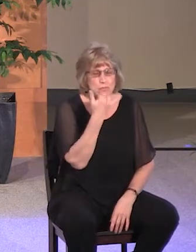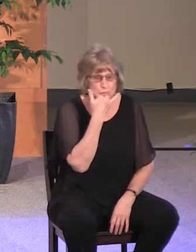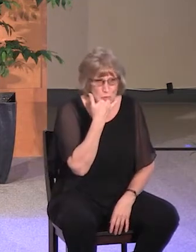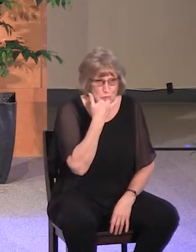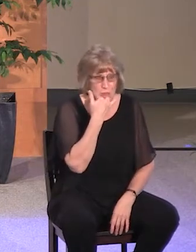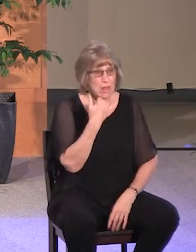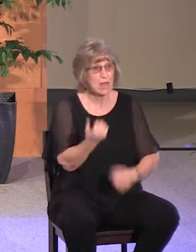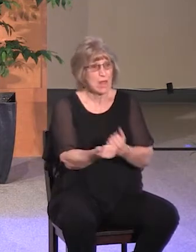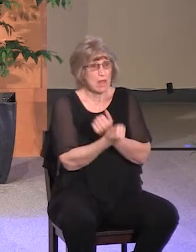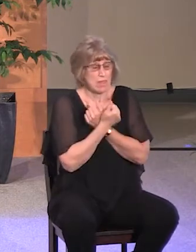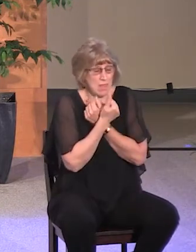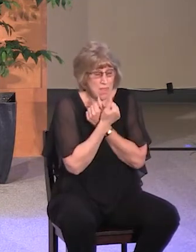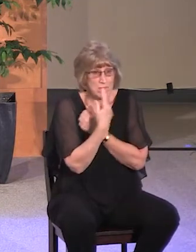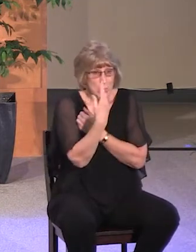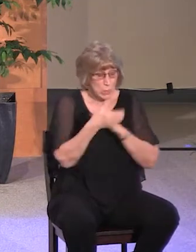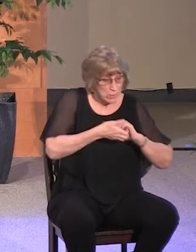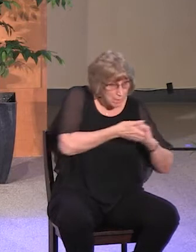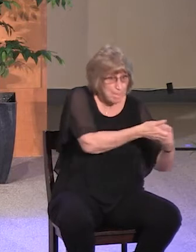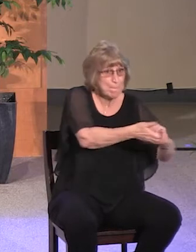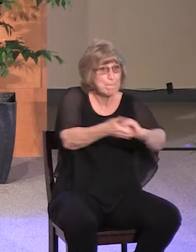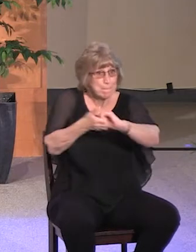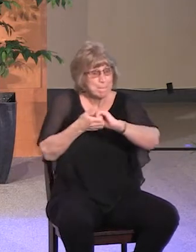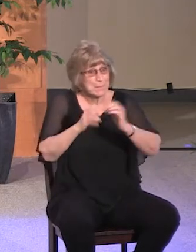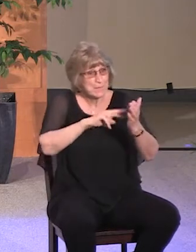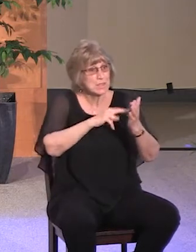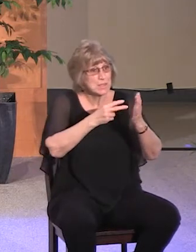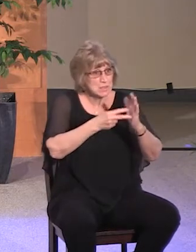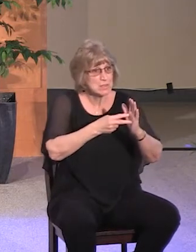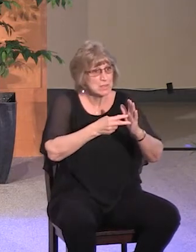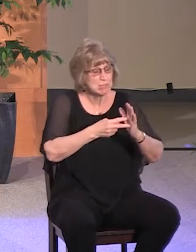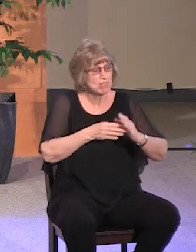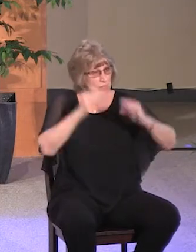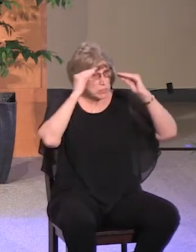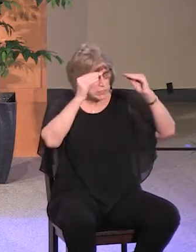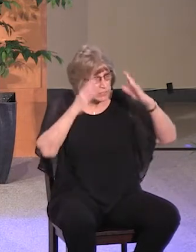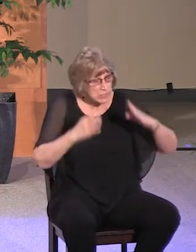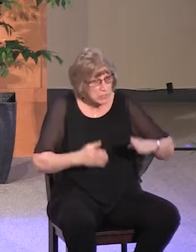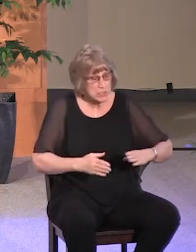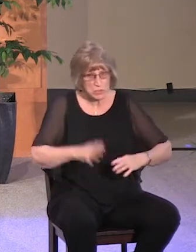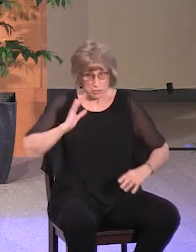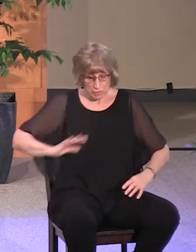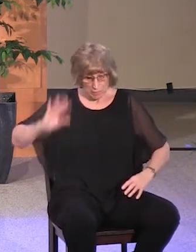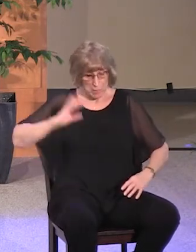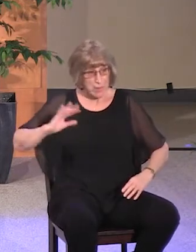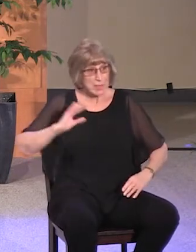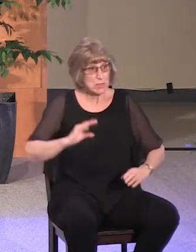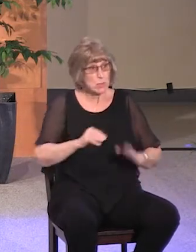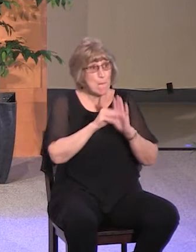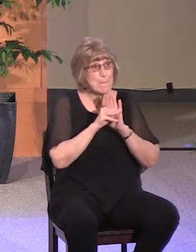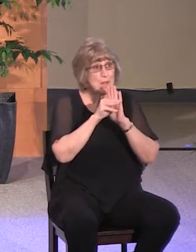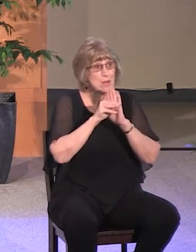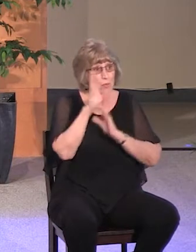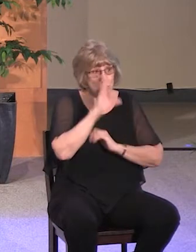Love and oneness means, yes, we follow our Wayshore and other ascended teachers that have come before us that have modeled the Christ,